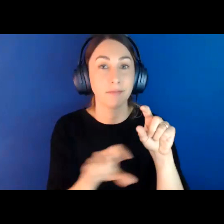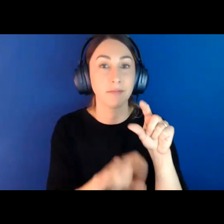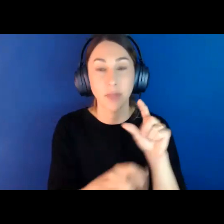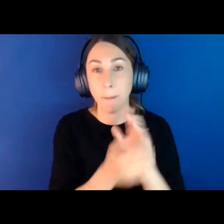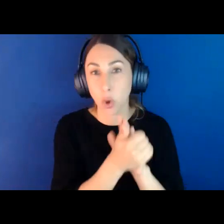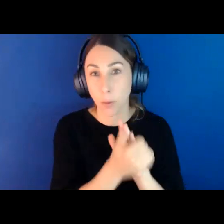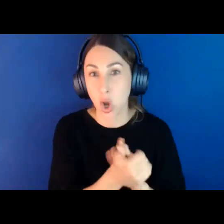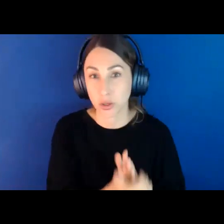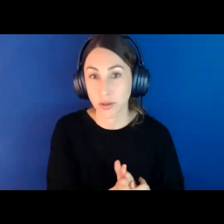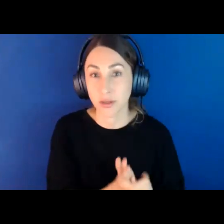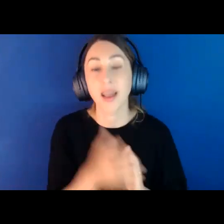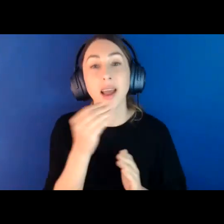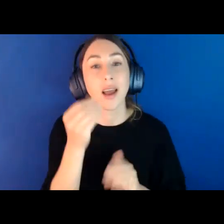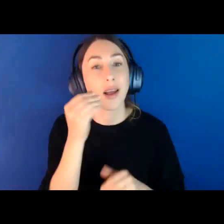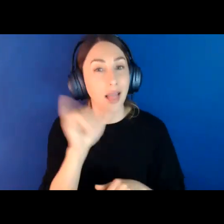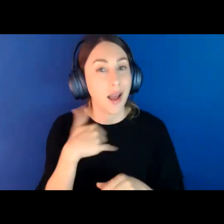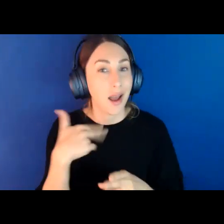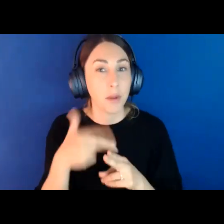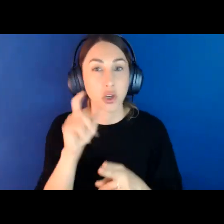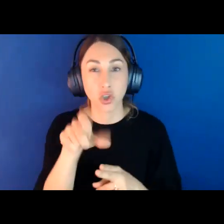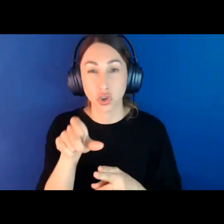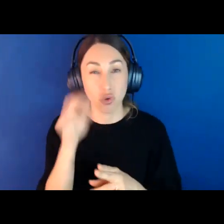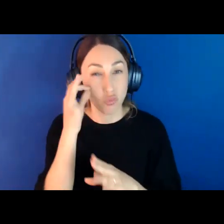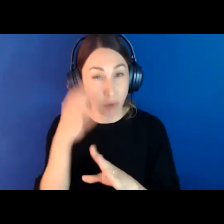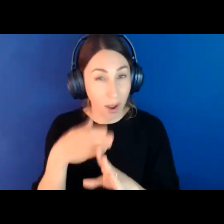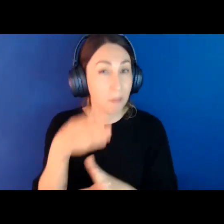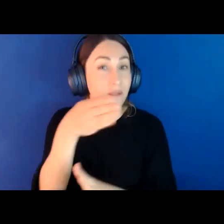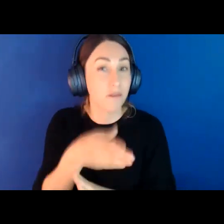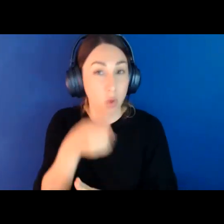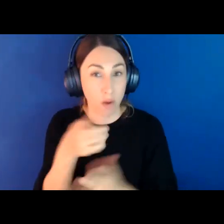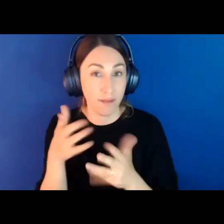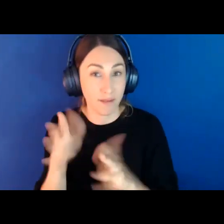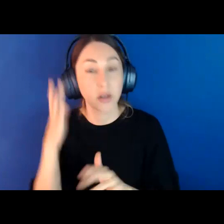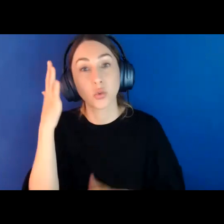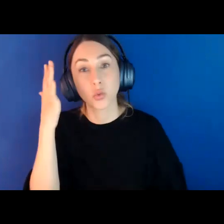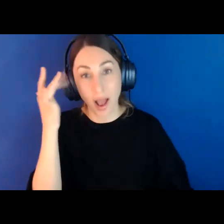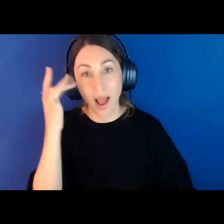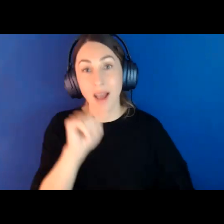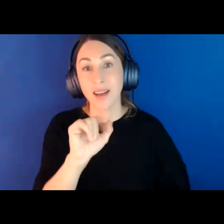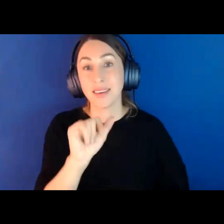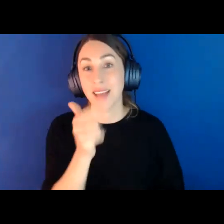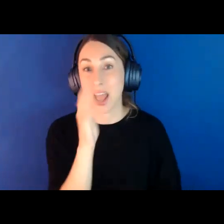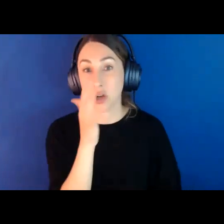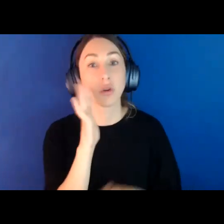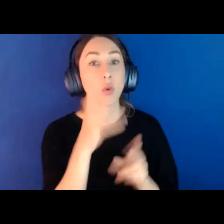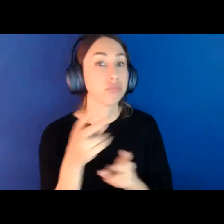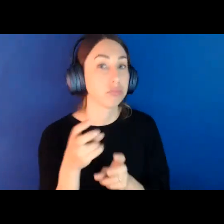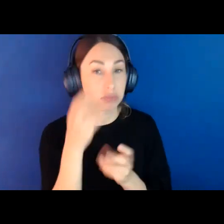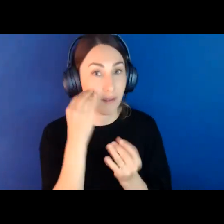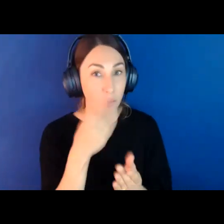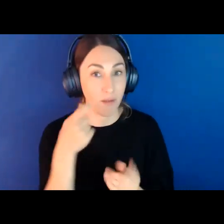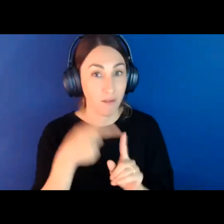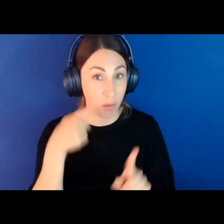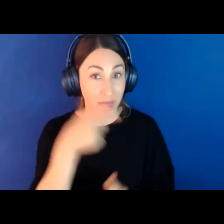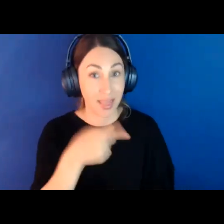done penultimately because it takes information from your tag tree. If you're absolutely sure that all your